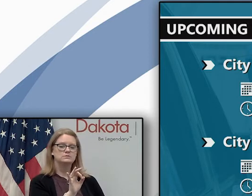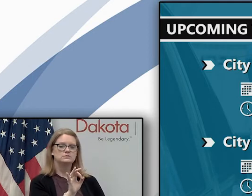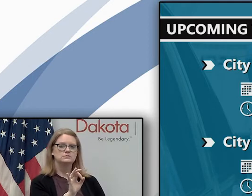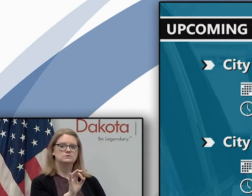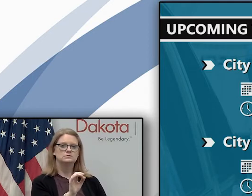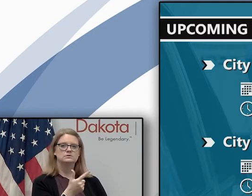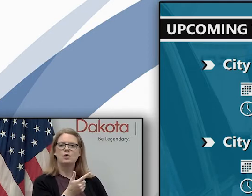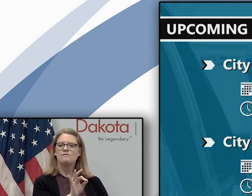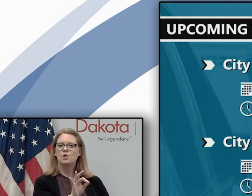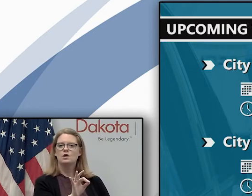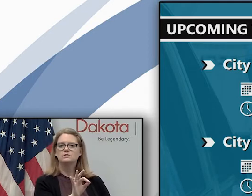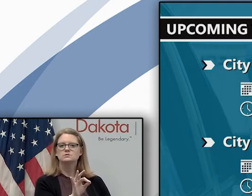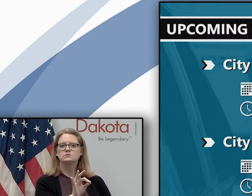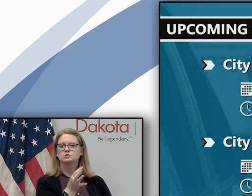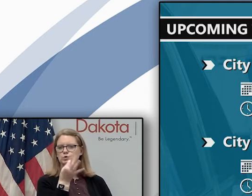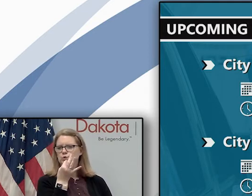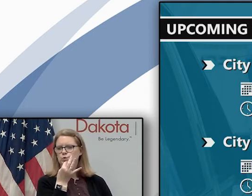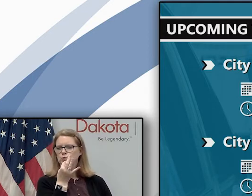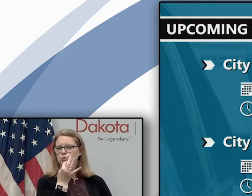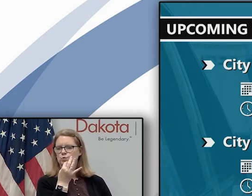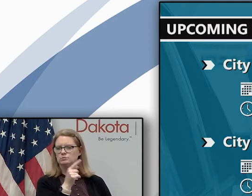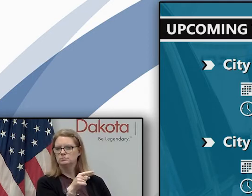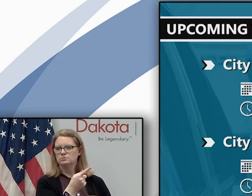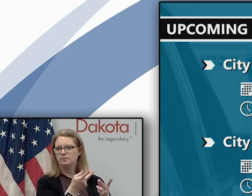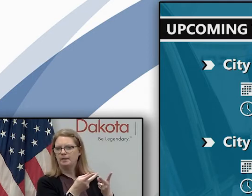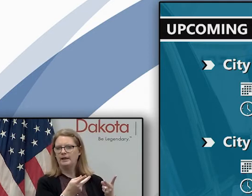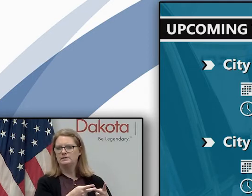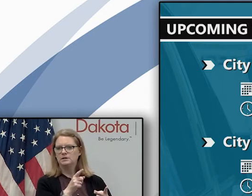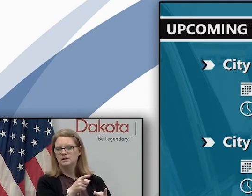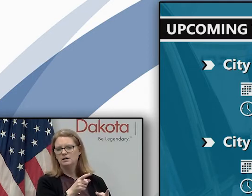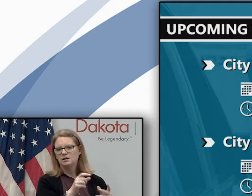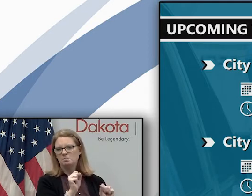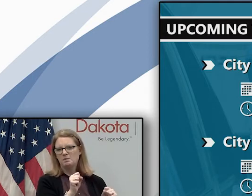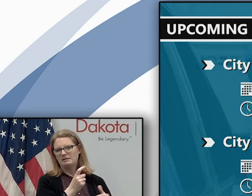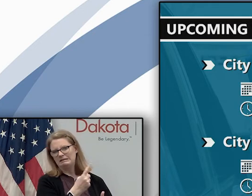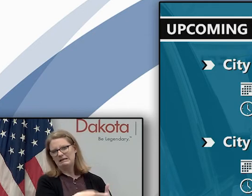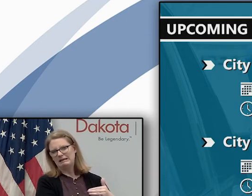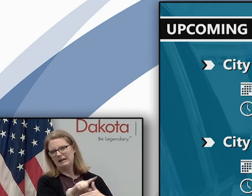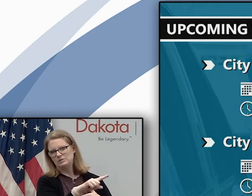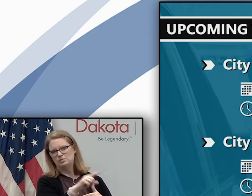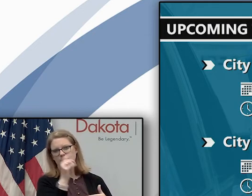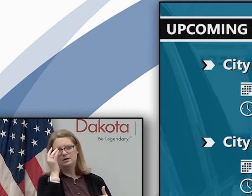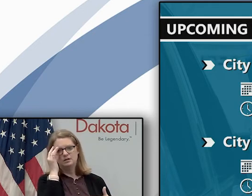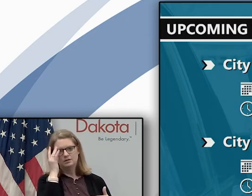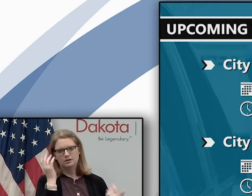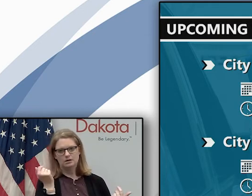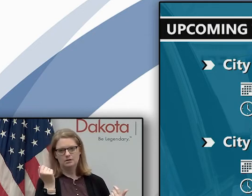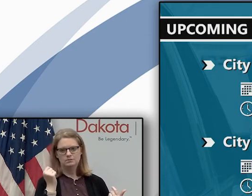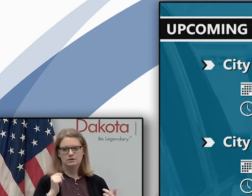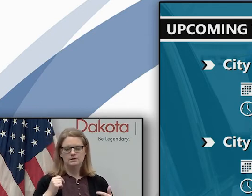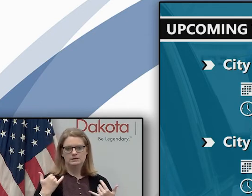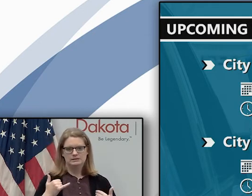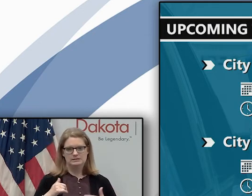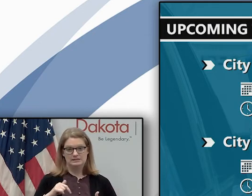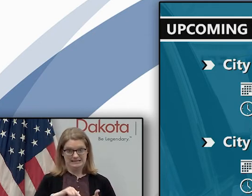be details forthcoming about a location. Likely that would be next week, since we've got Fargo, Bismarck, and